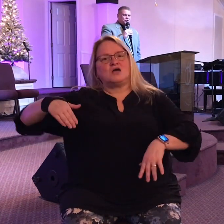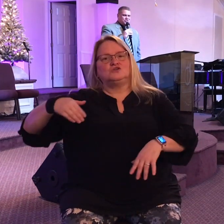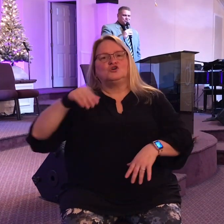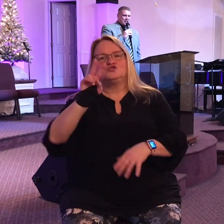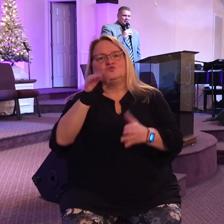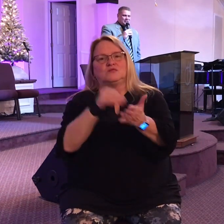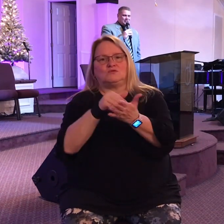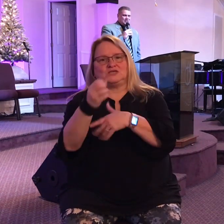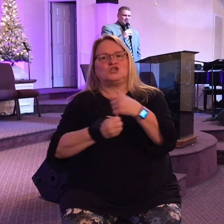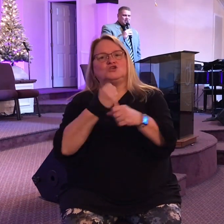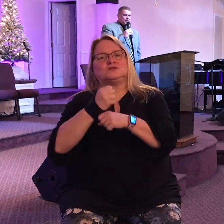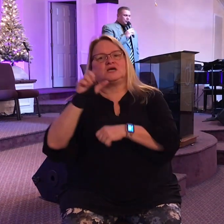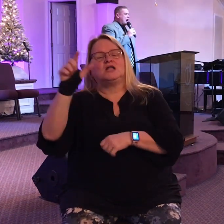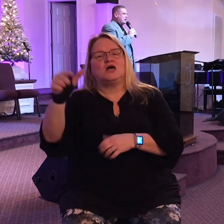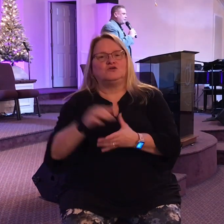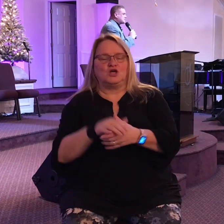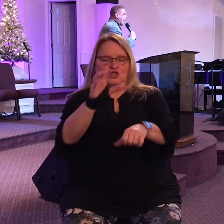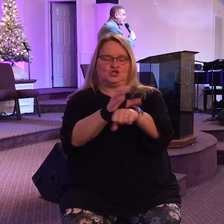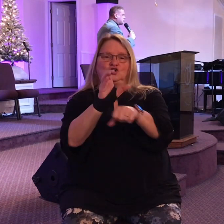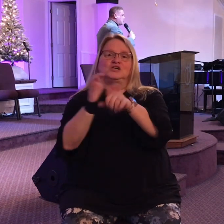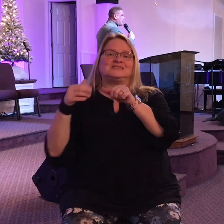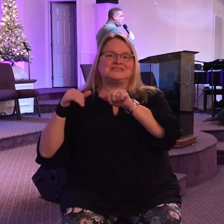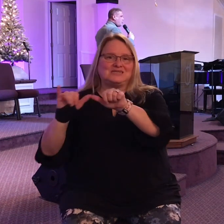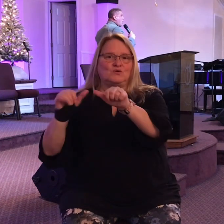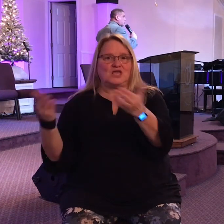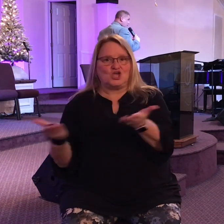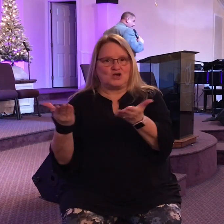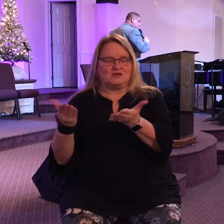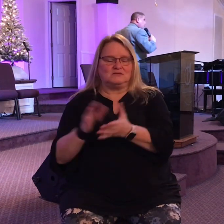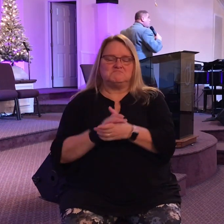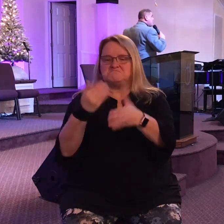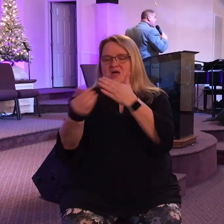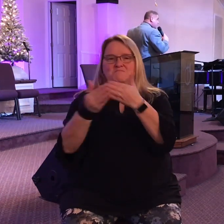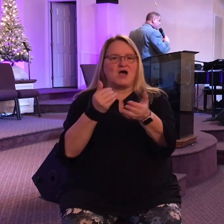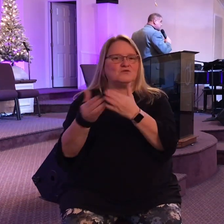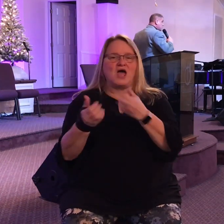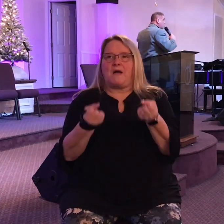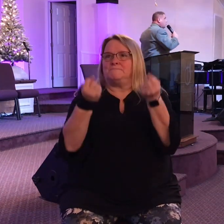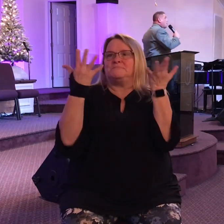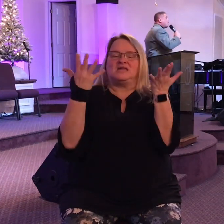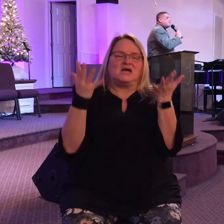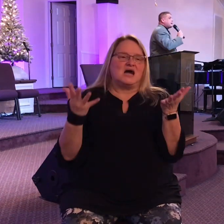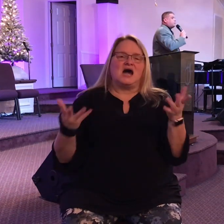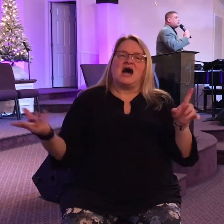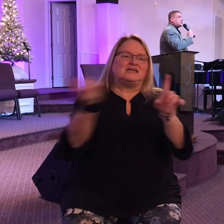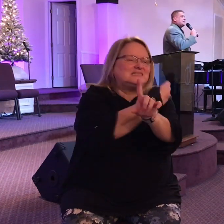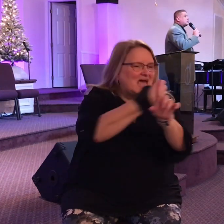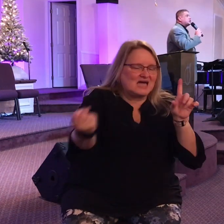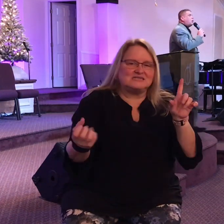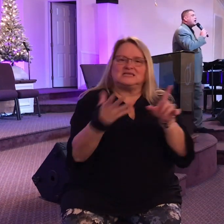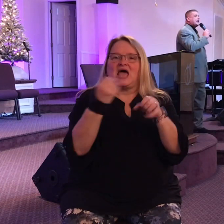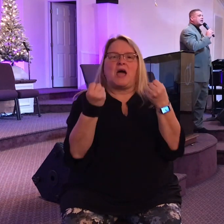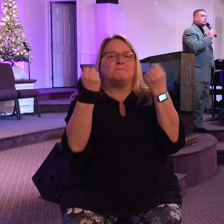the church is still standing. Through all of the attacks, through all of the walkaways, through all the abandonments, through all of the people who